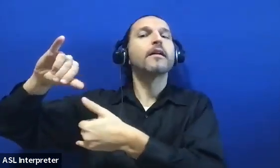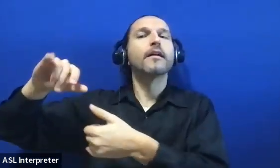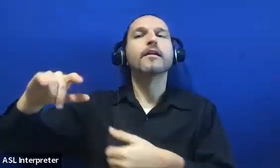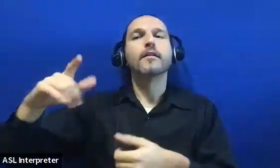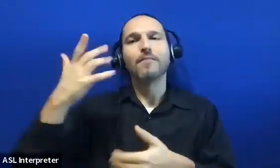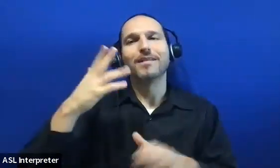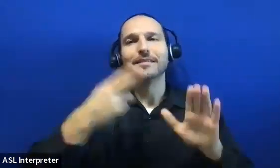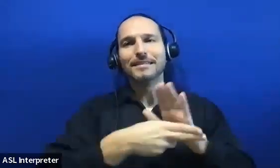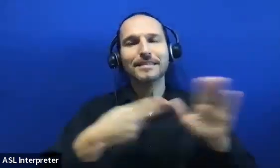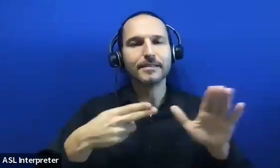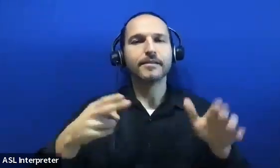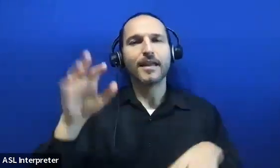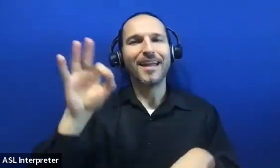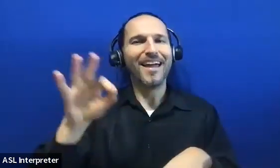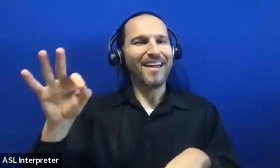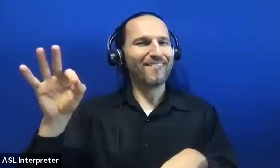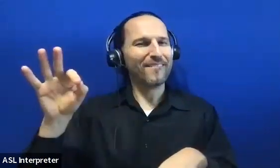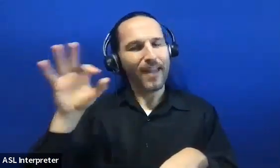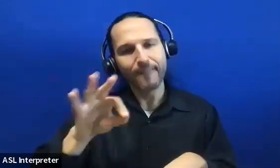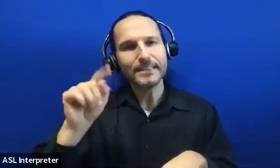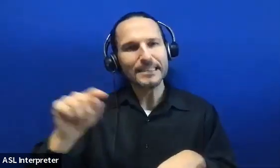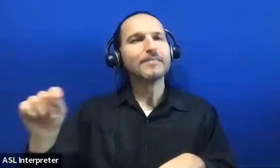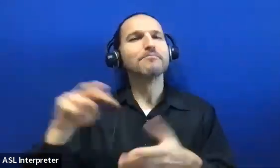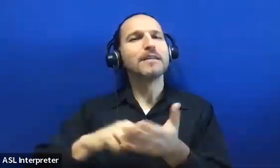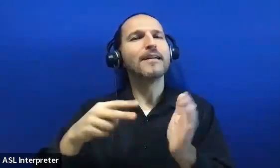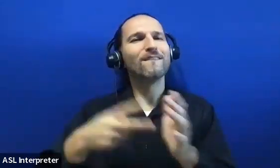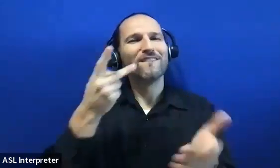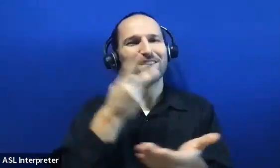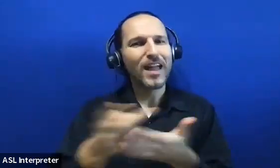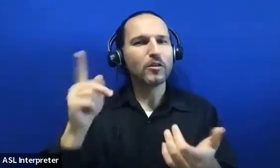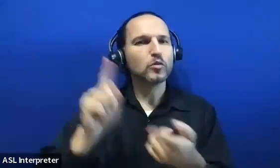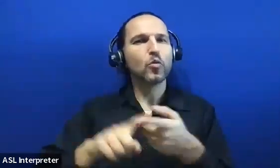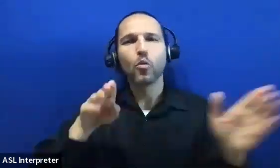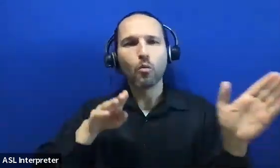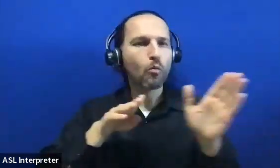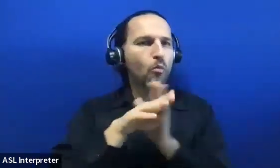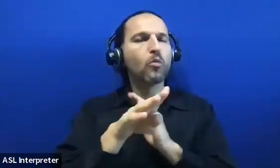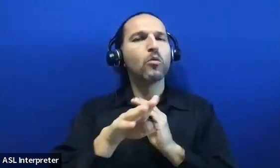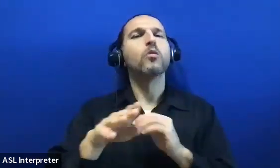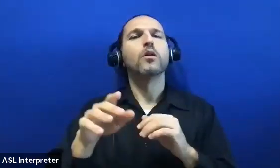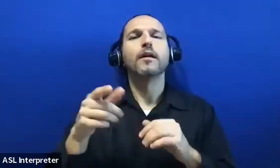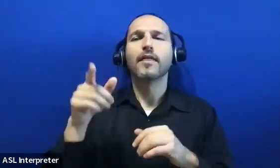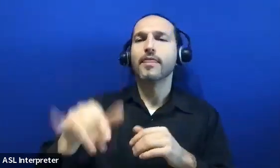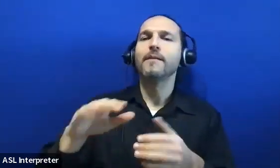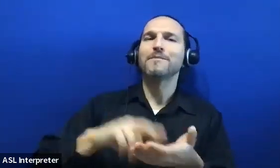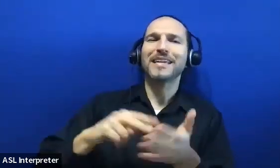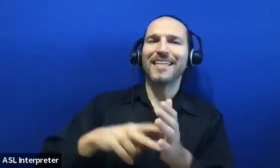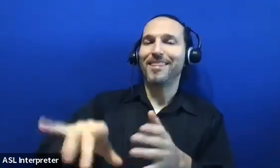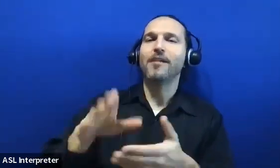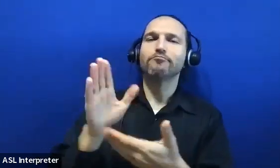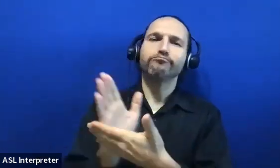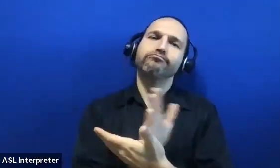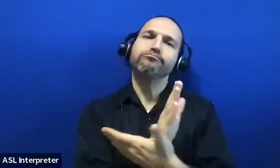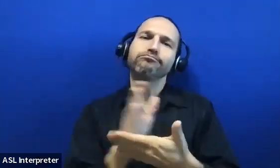be diagnosed as failure to thrive. And that means that they are below the 3rd percentile in weight